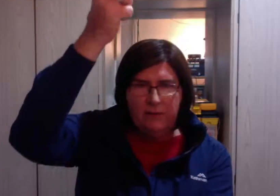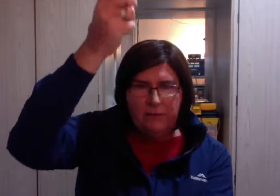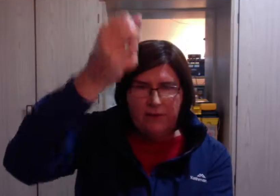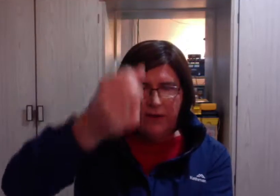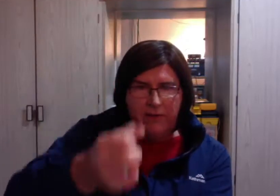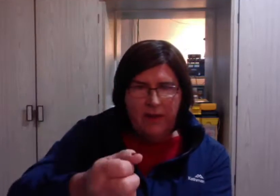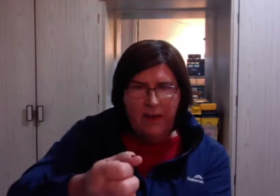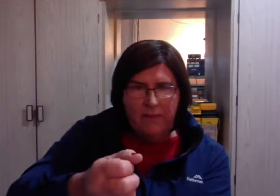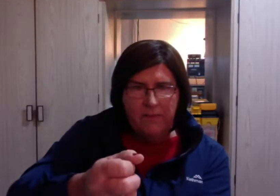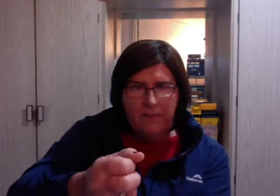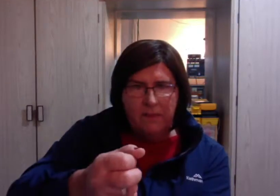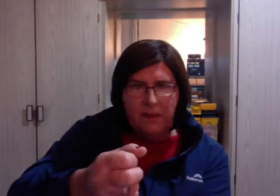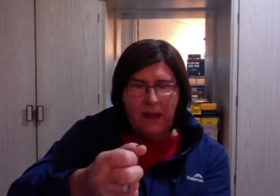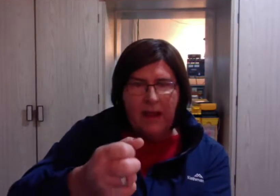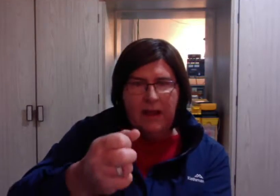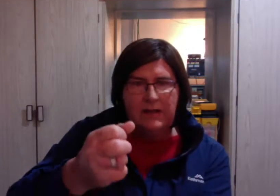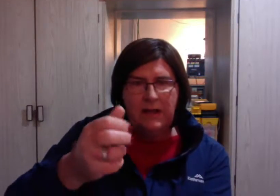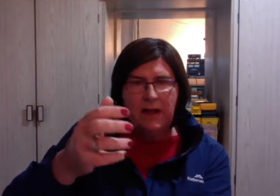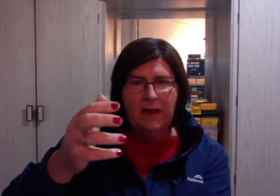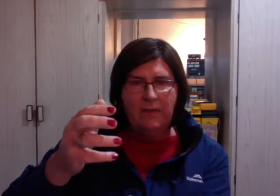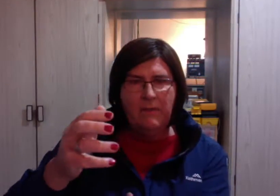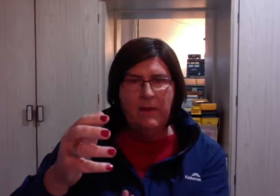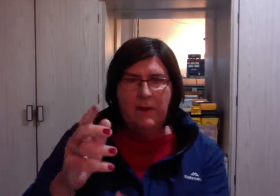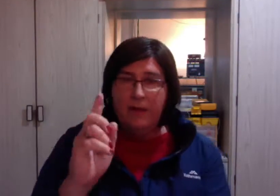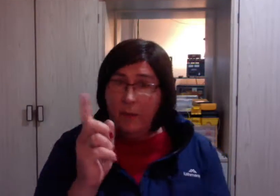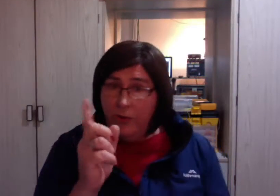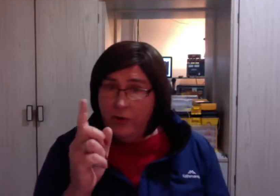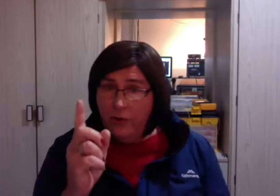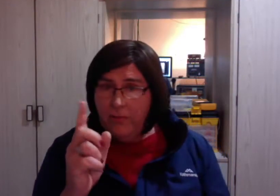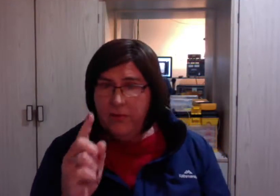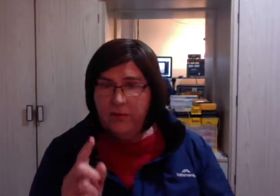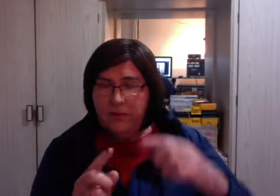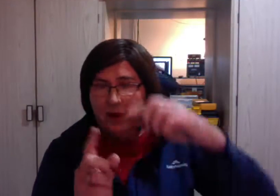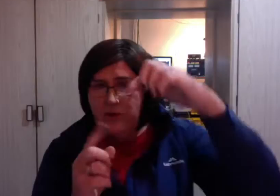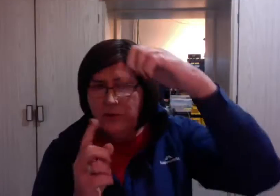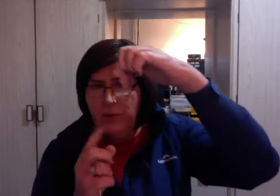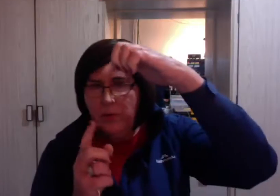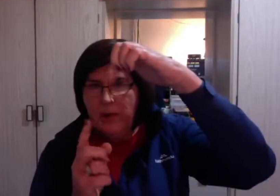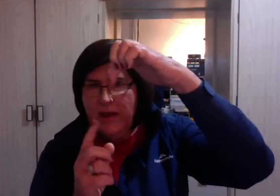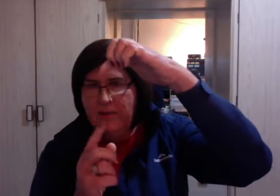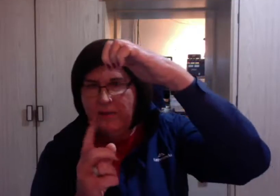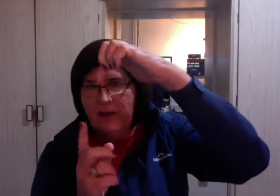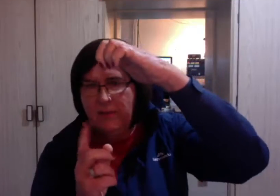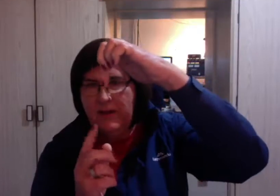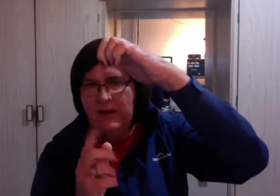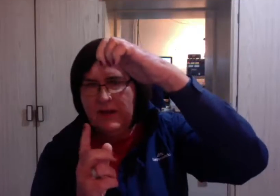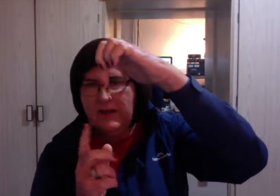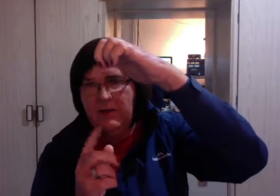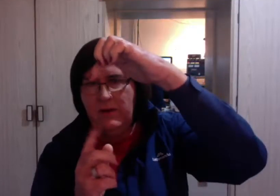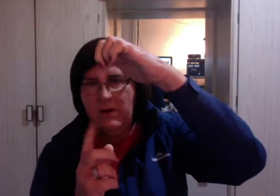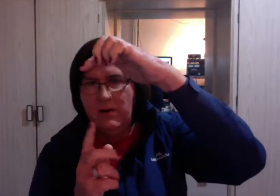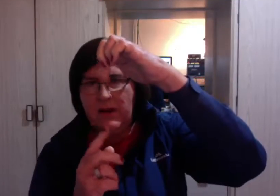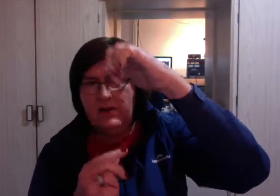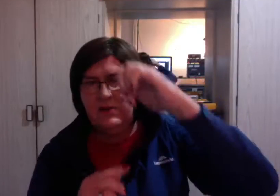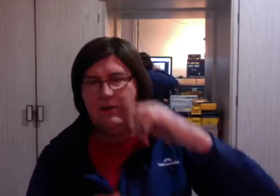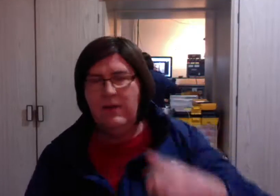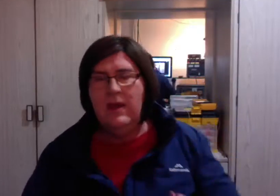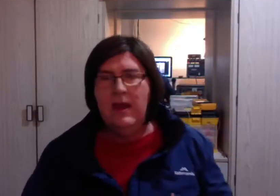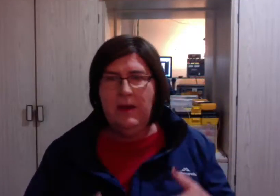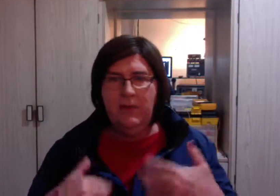fits over that, and that will stop the sinusoidal waves developing in the antenna on the corrugations, and will